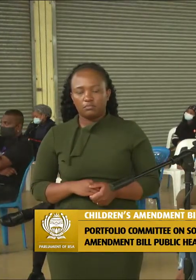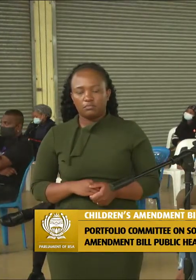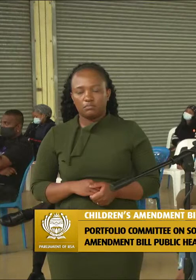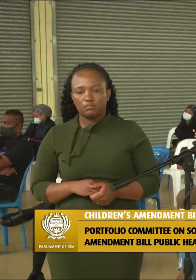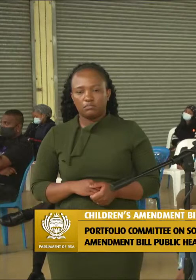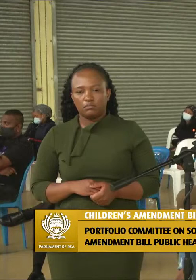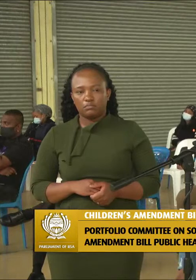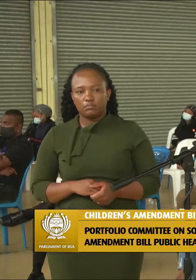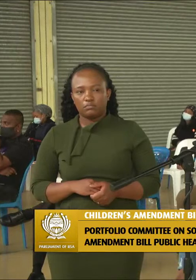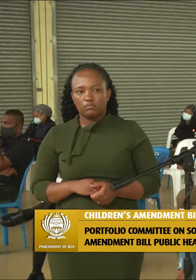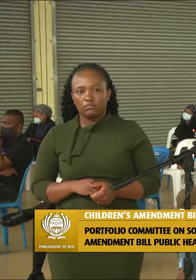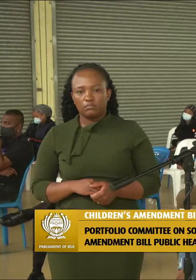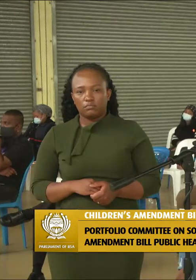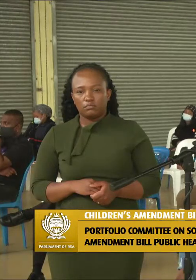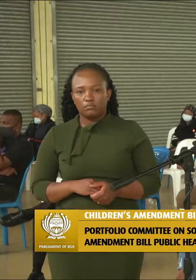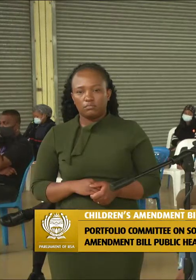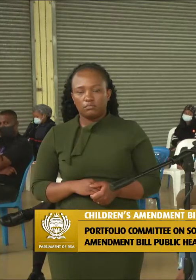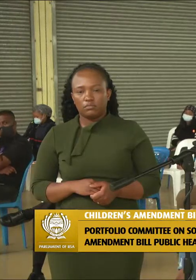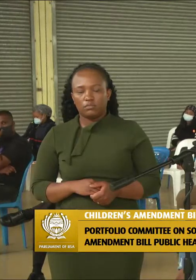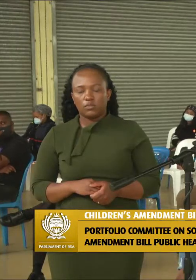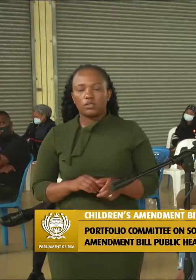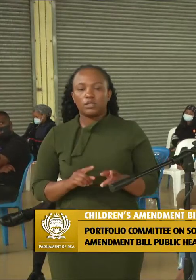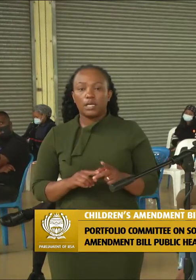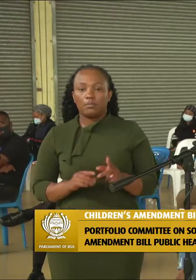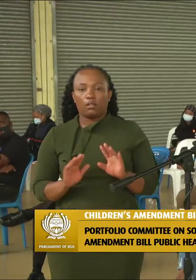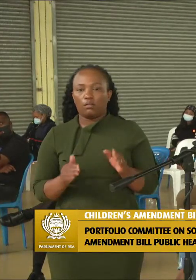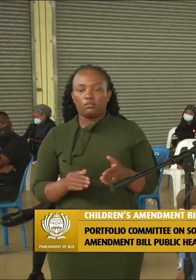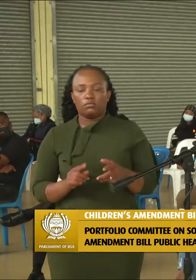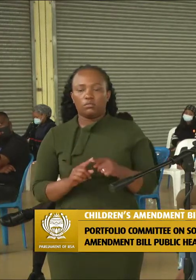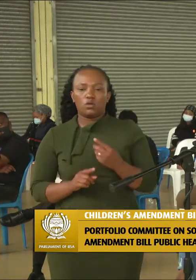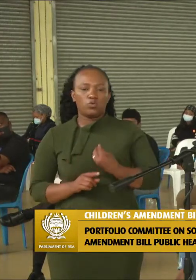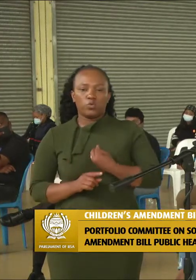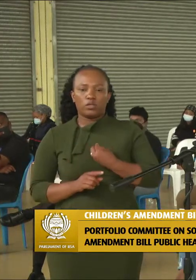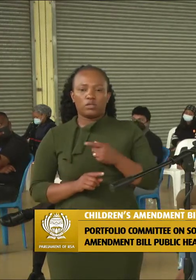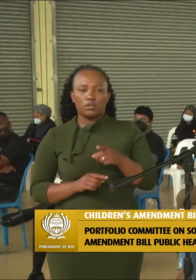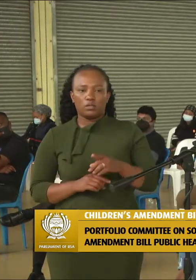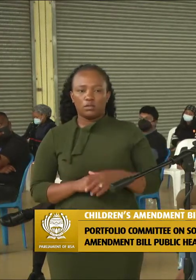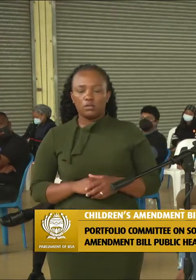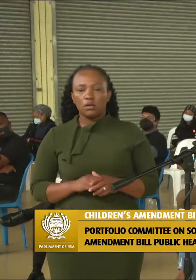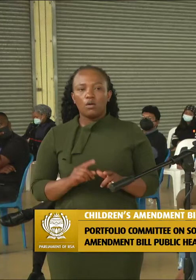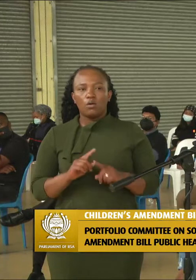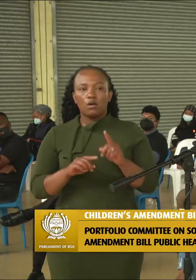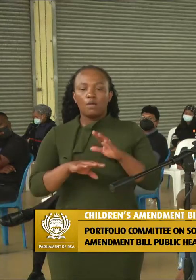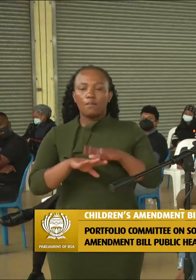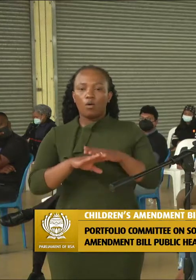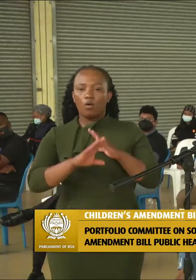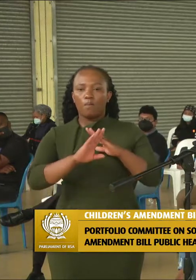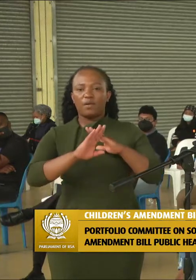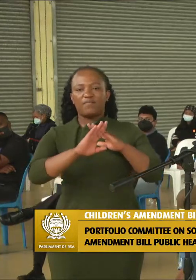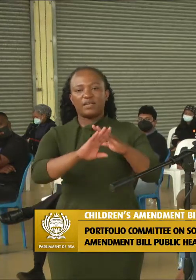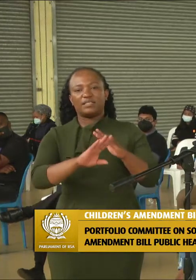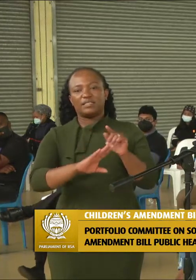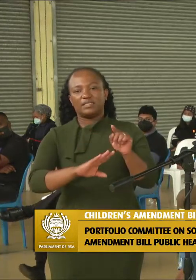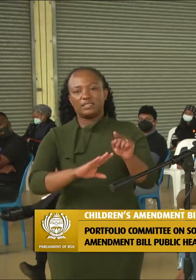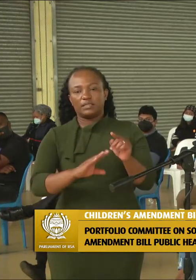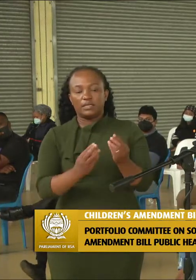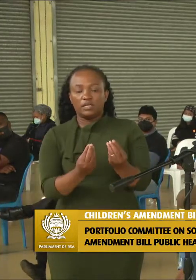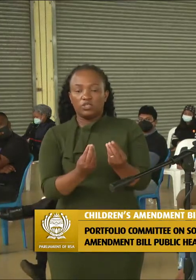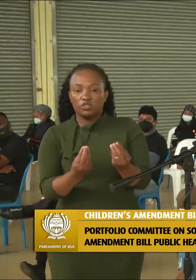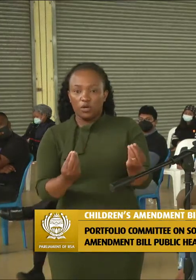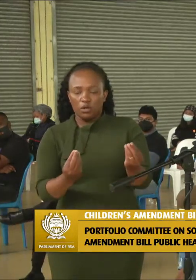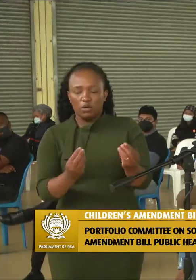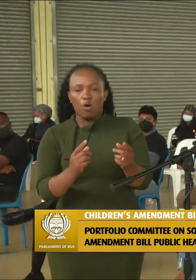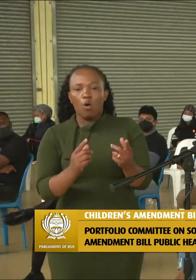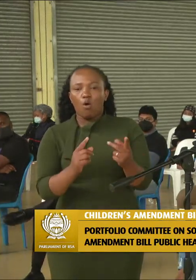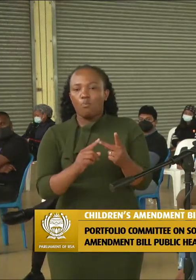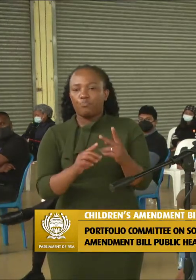programs for children and youth. Ngifocuseke kakhulu kuma prevention programs. I focus more on prevention